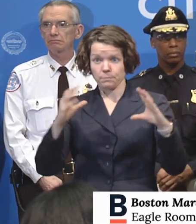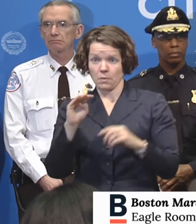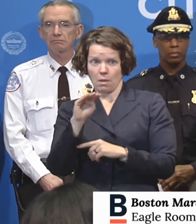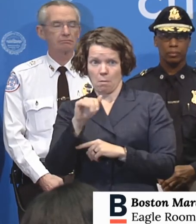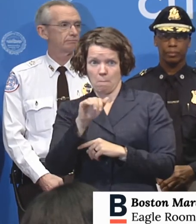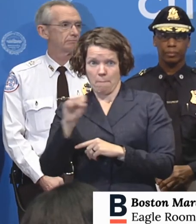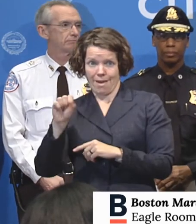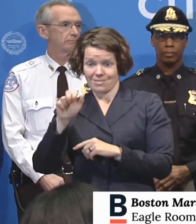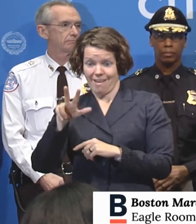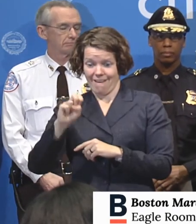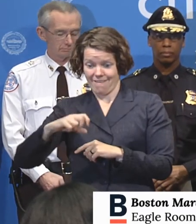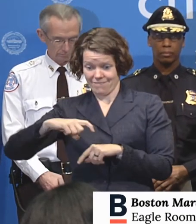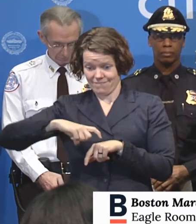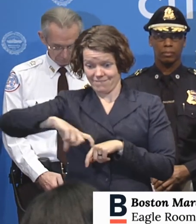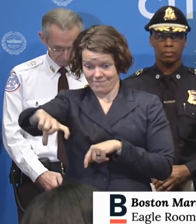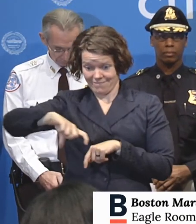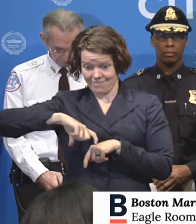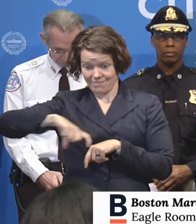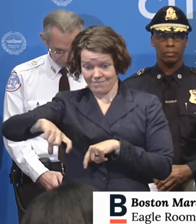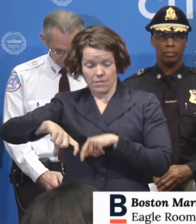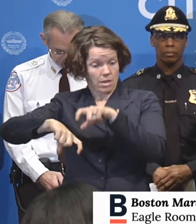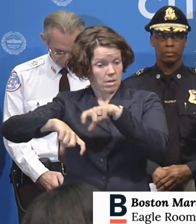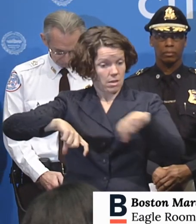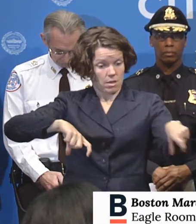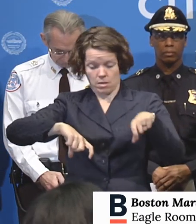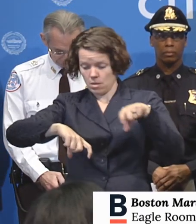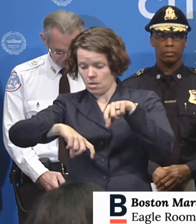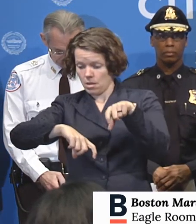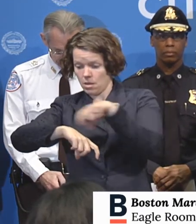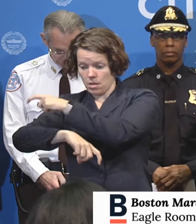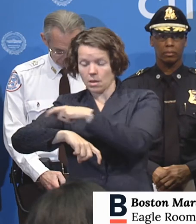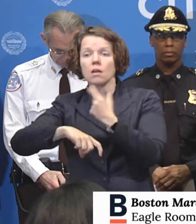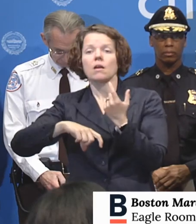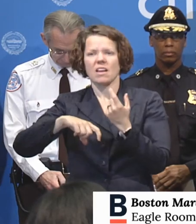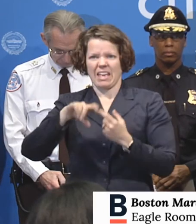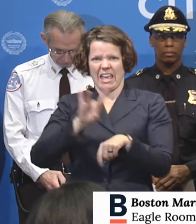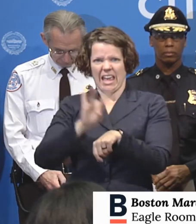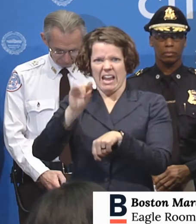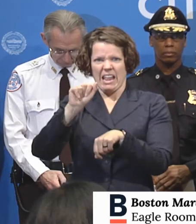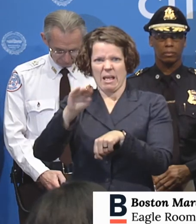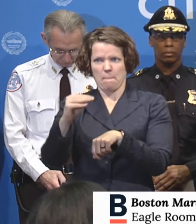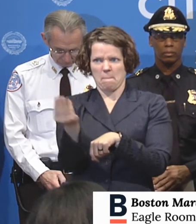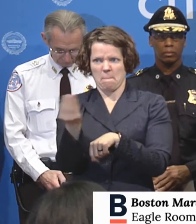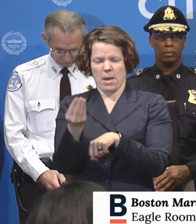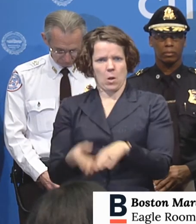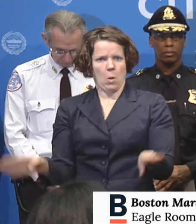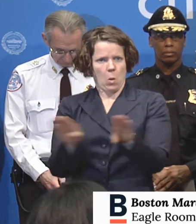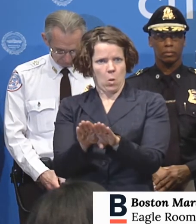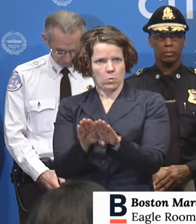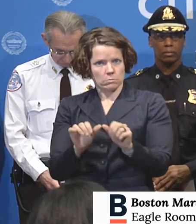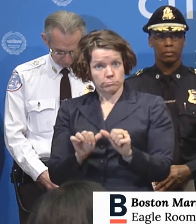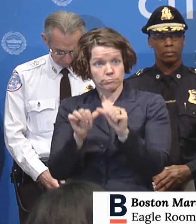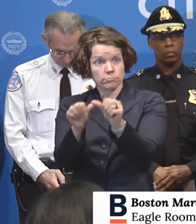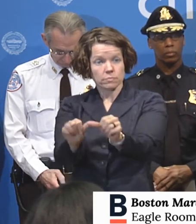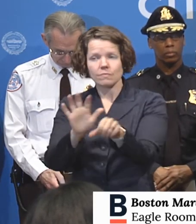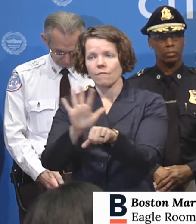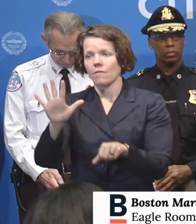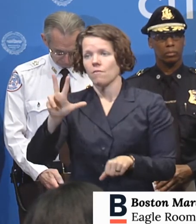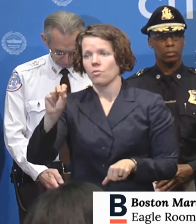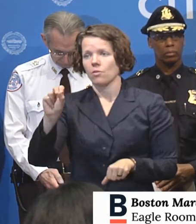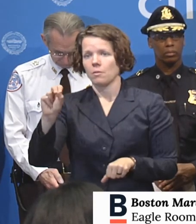8 a.m. on Monday. The road closures will remain in effect till about 5:30